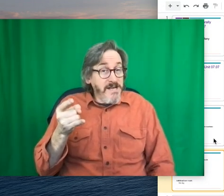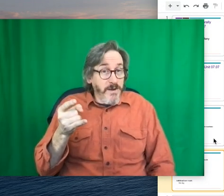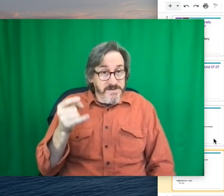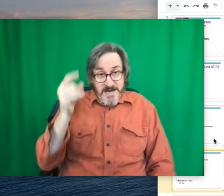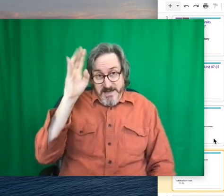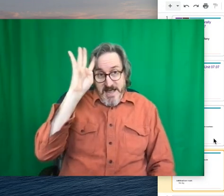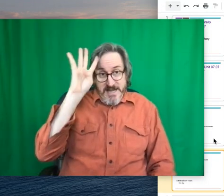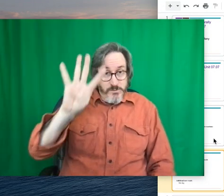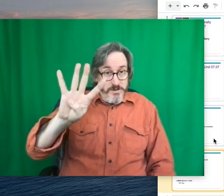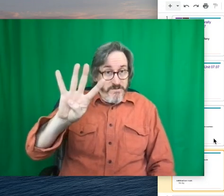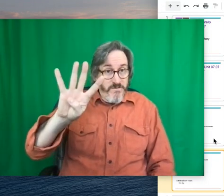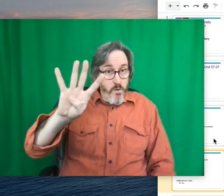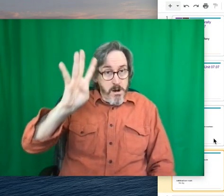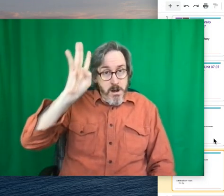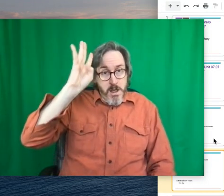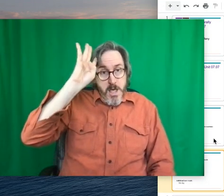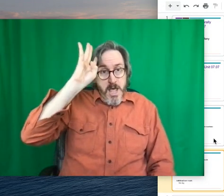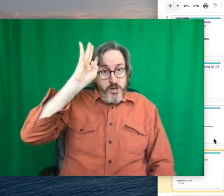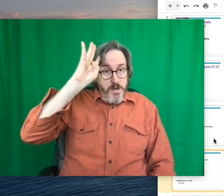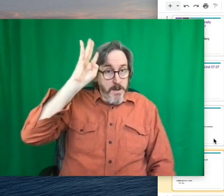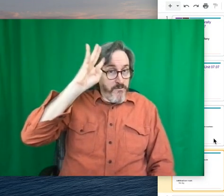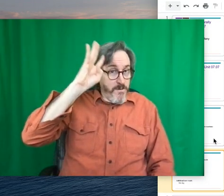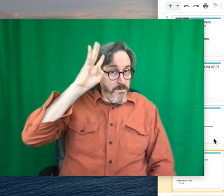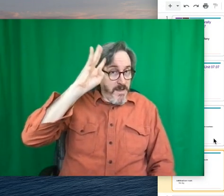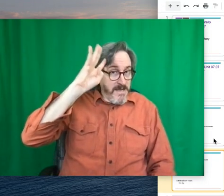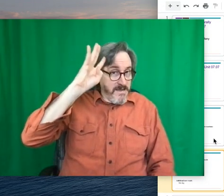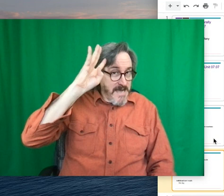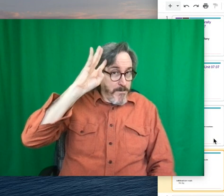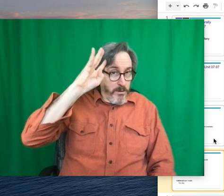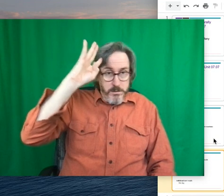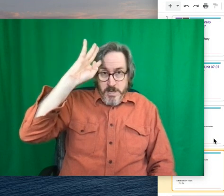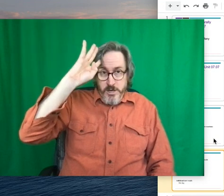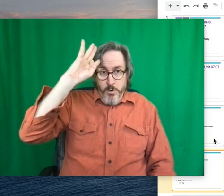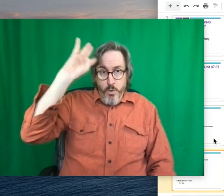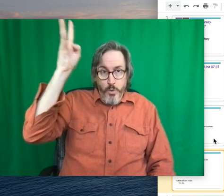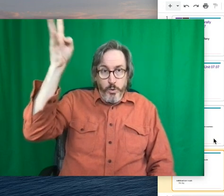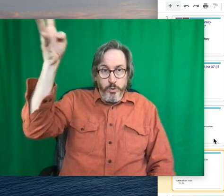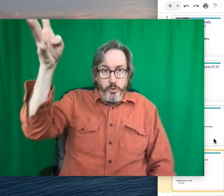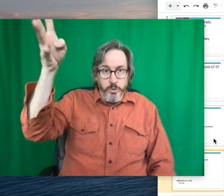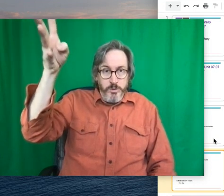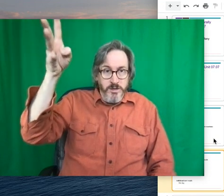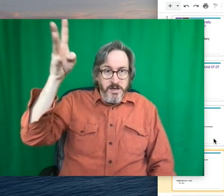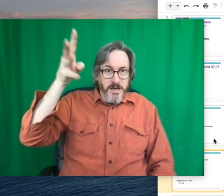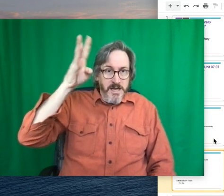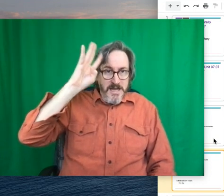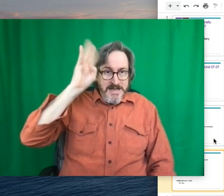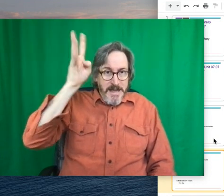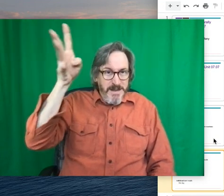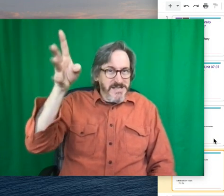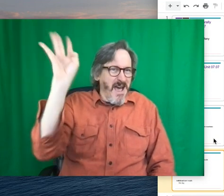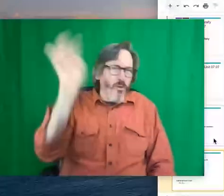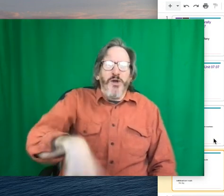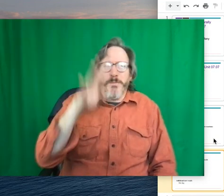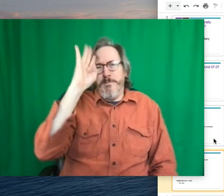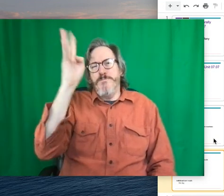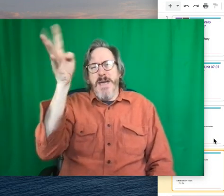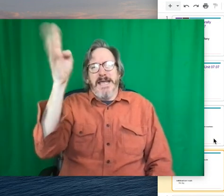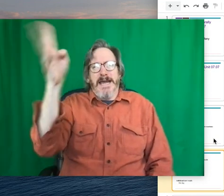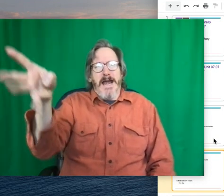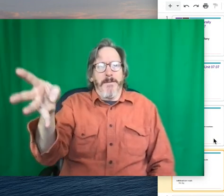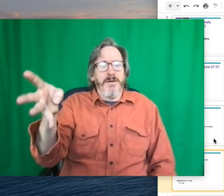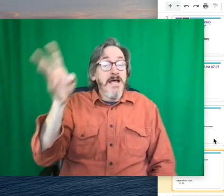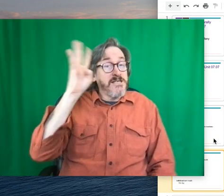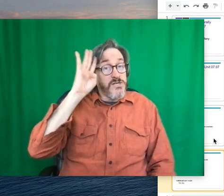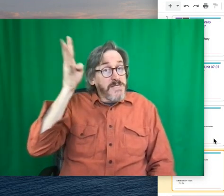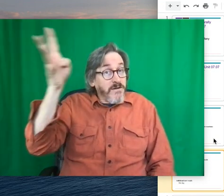But a nice way of signing that is with the four, you come from like the temple and you go, it means, oh, you're